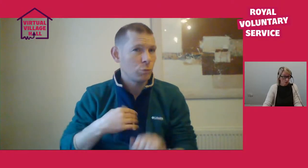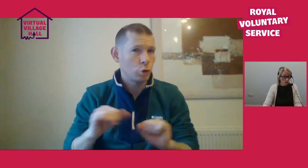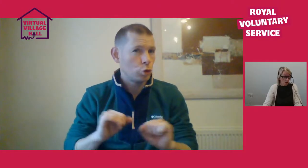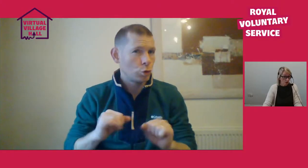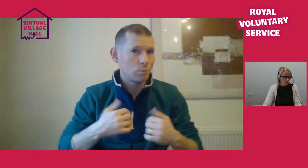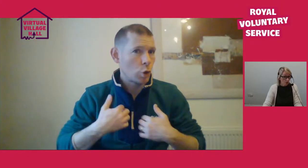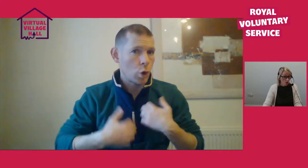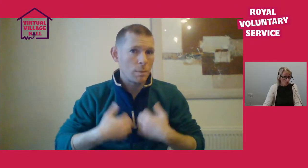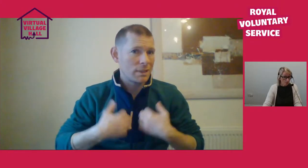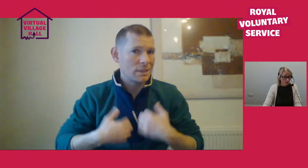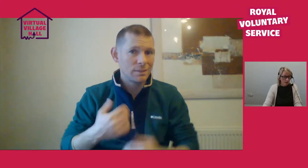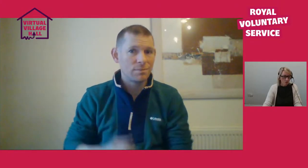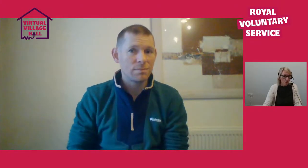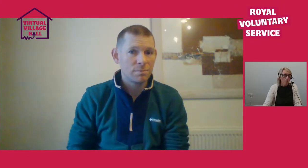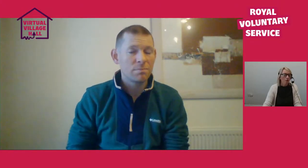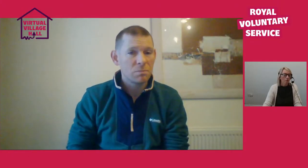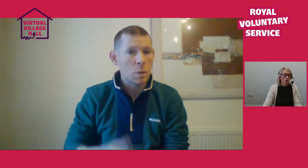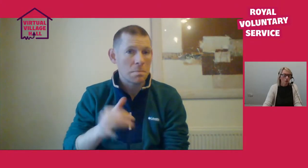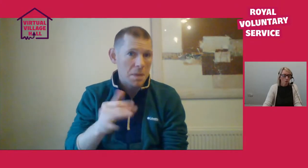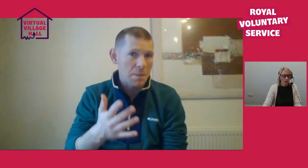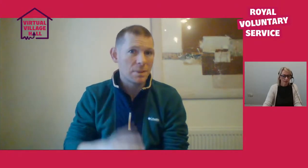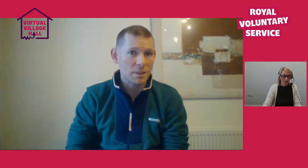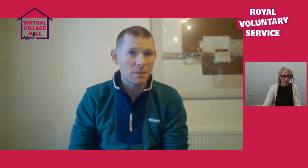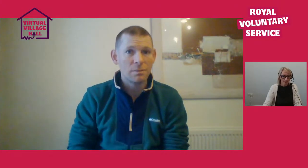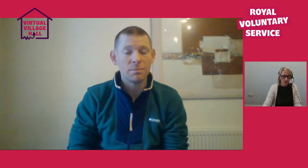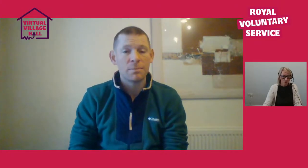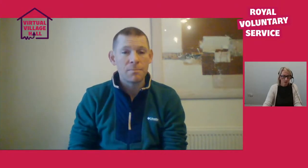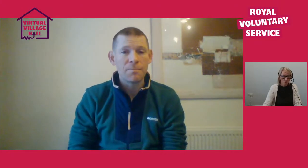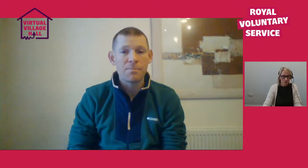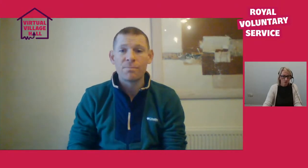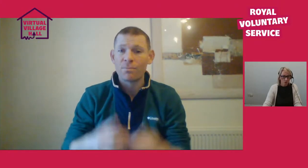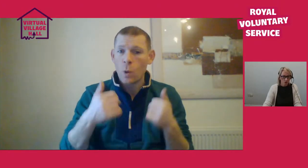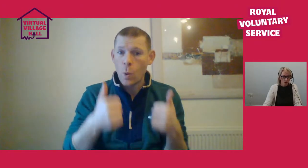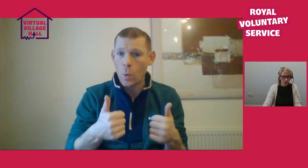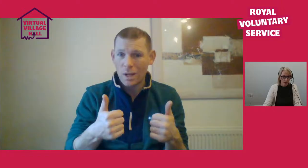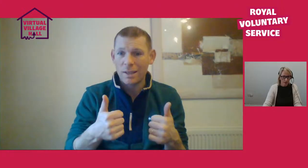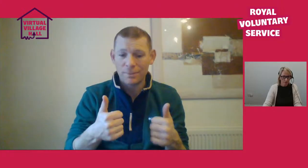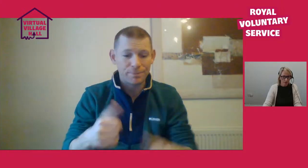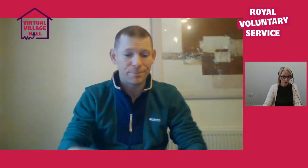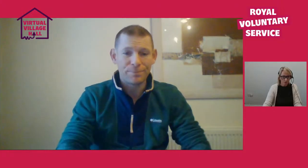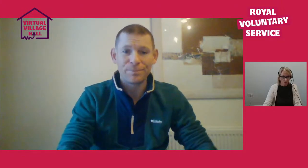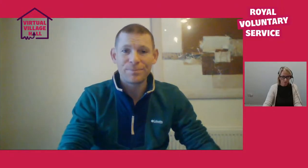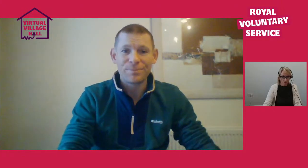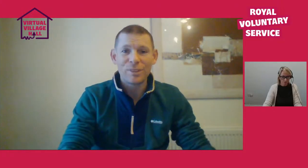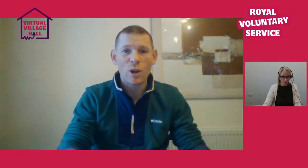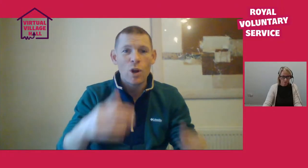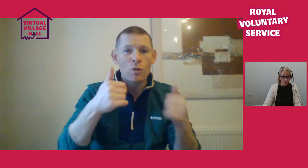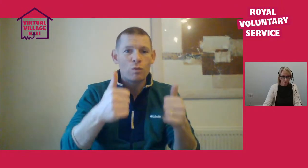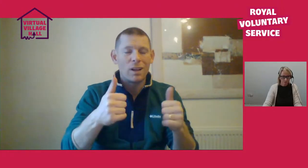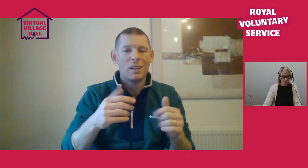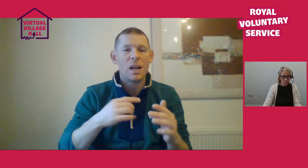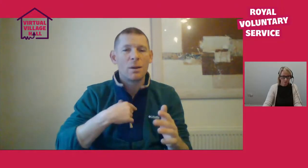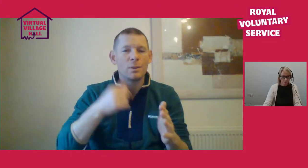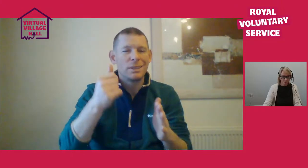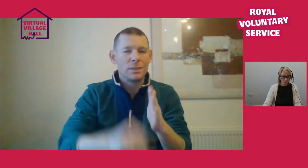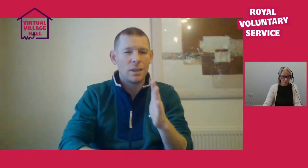Also, we could learn about hobbies. I don't think we've covered hobbies yet this year, so if you want to do that, let me know.